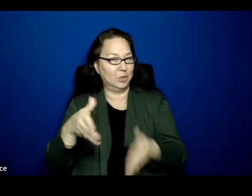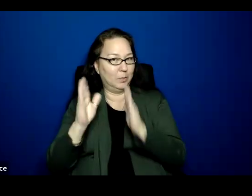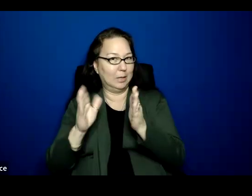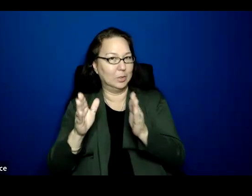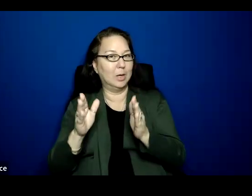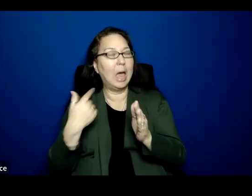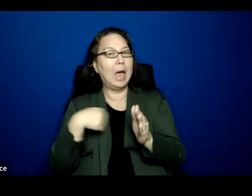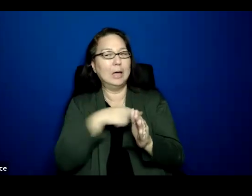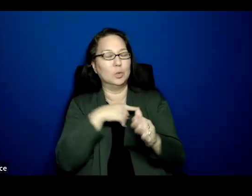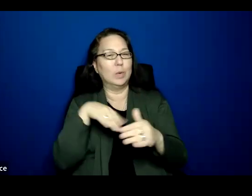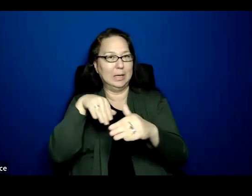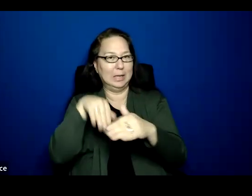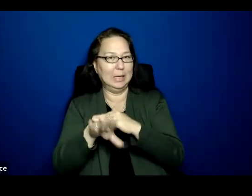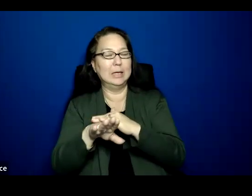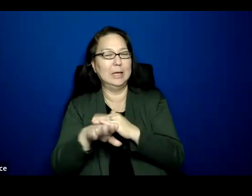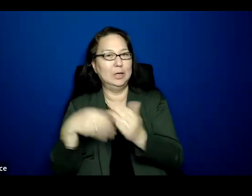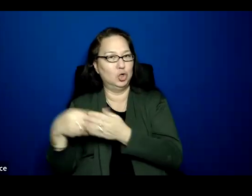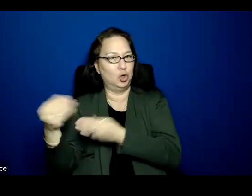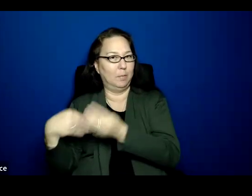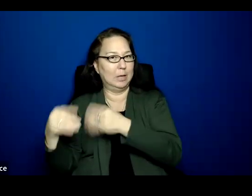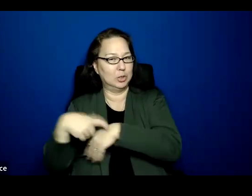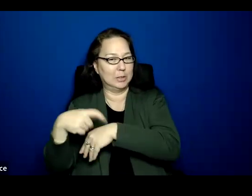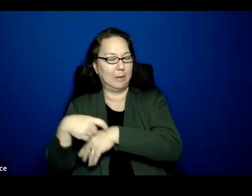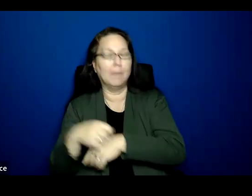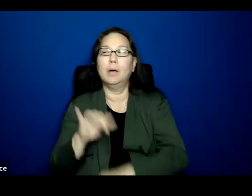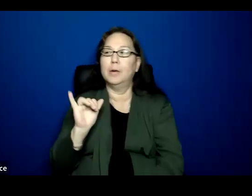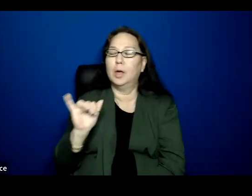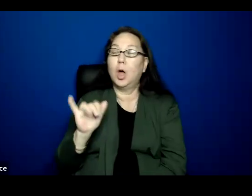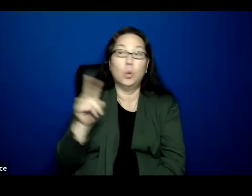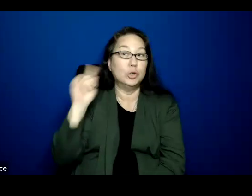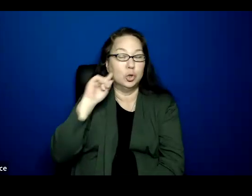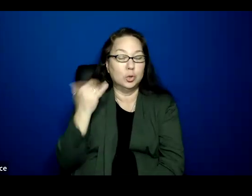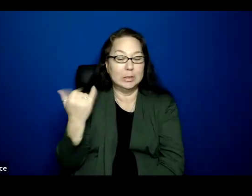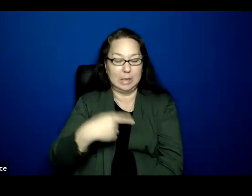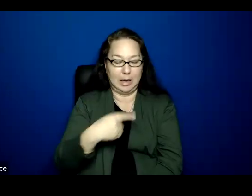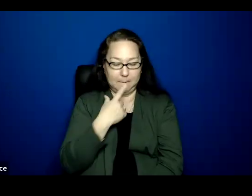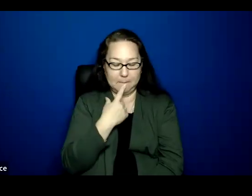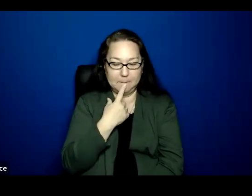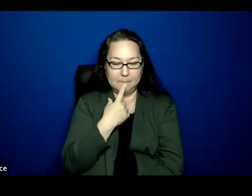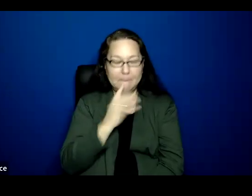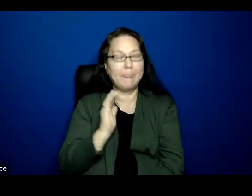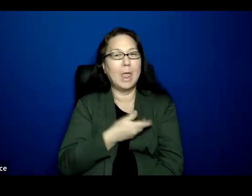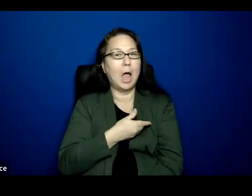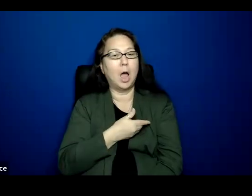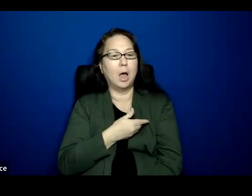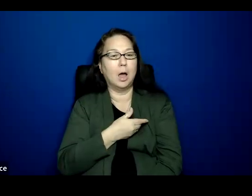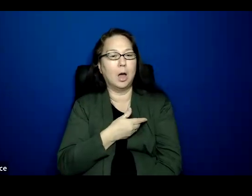budget season. I think part of what you heard today was really our sense of agency and making sure that we